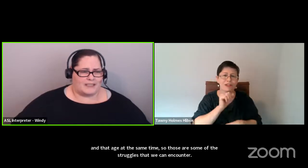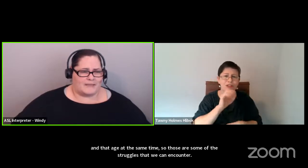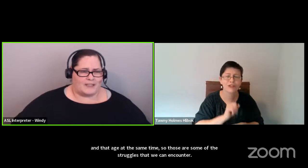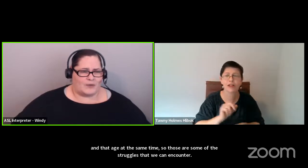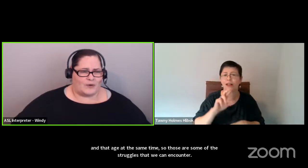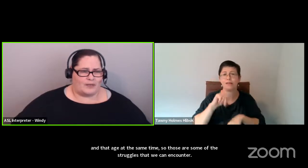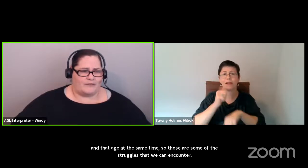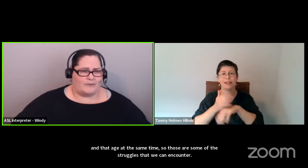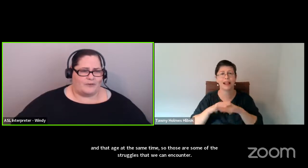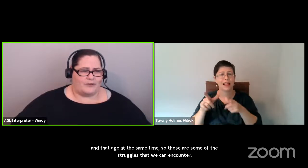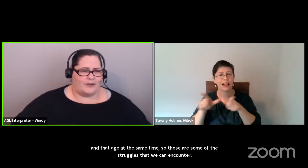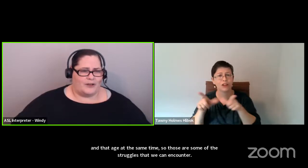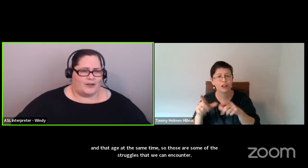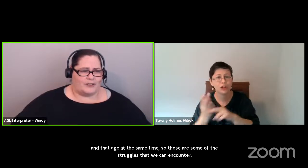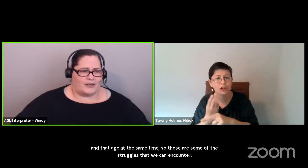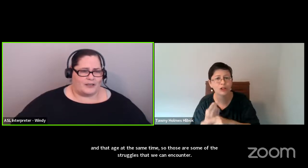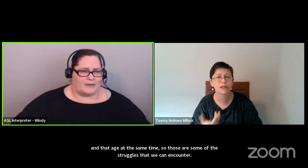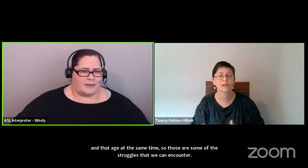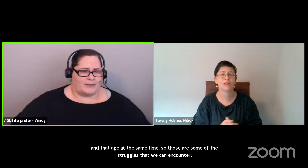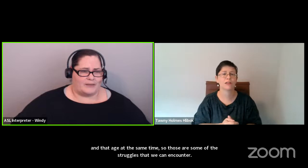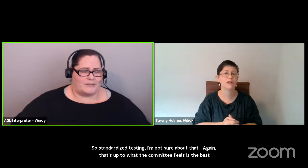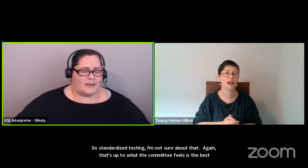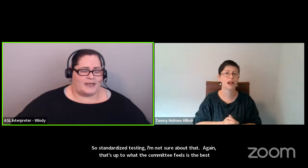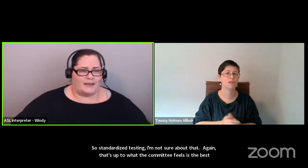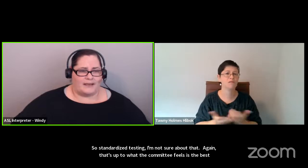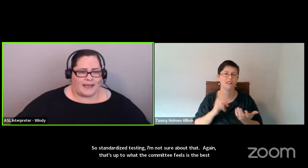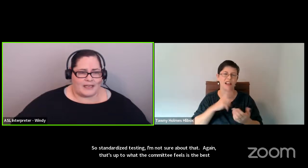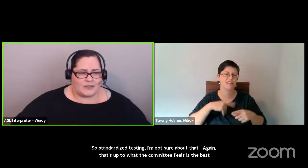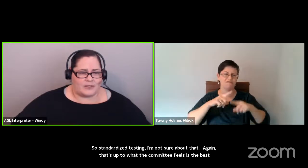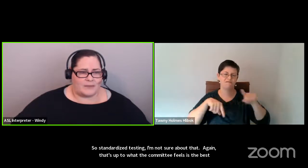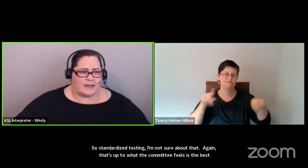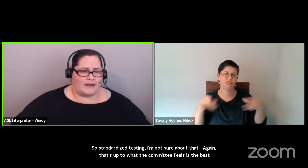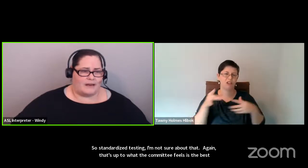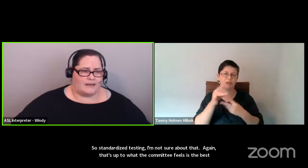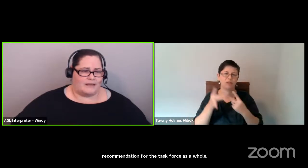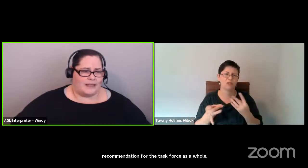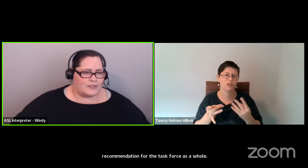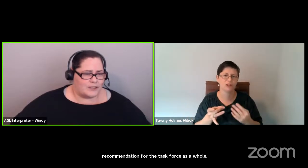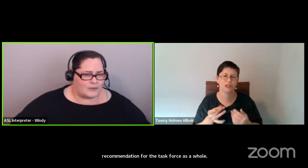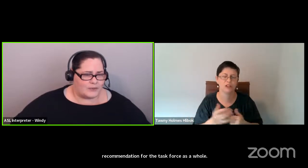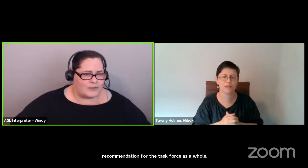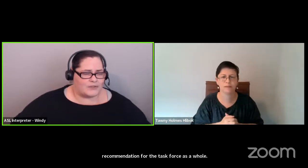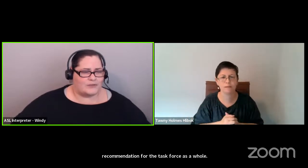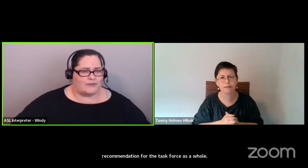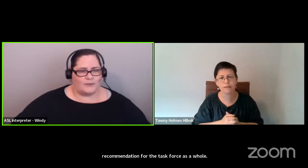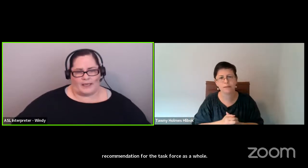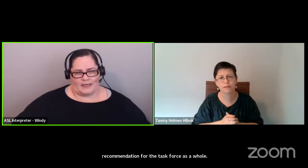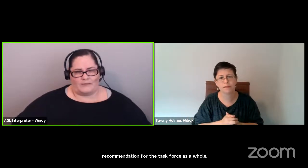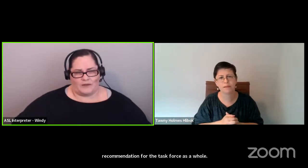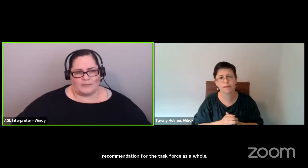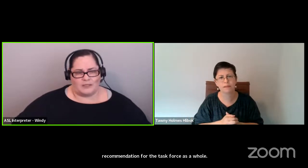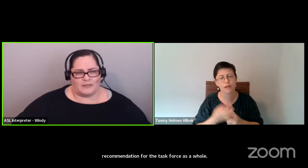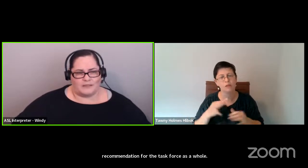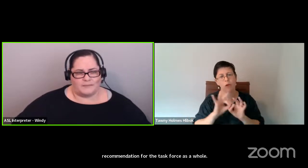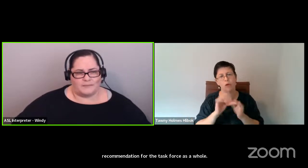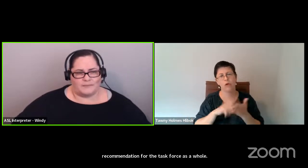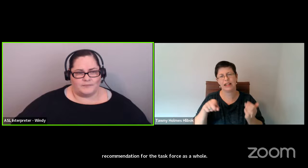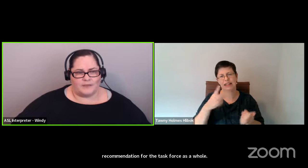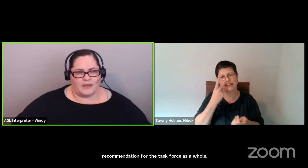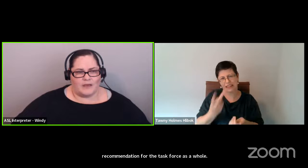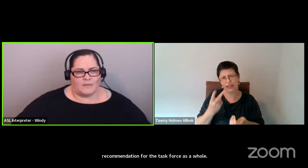one assessment, or if we're talking about depending on age or depending on language use, there's a variety of